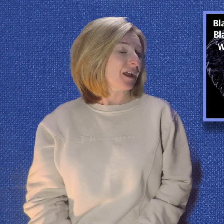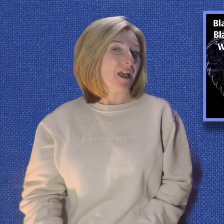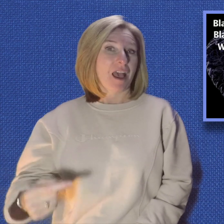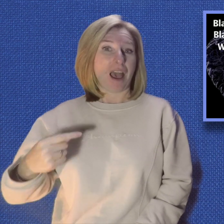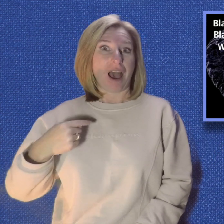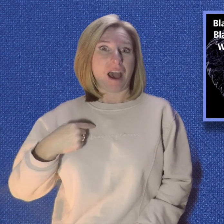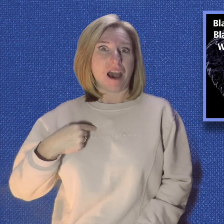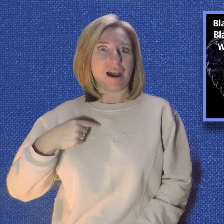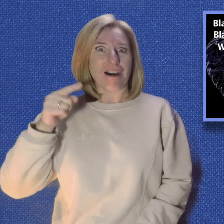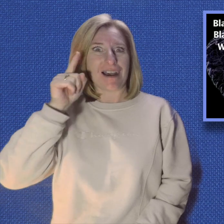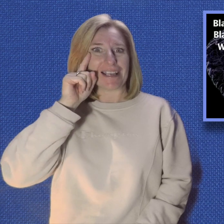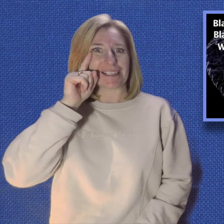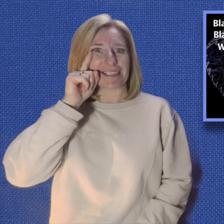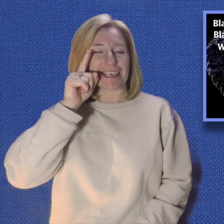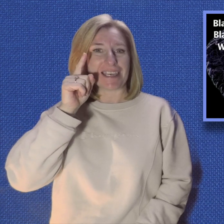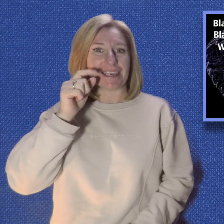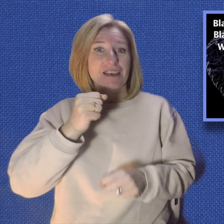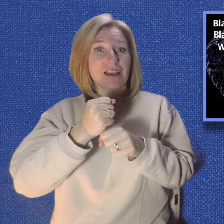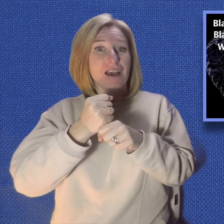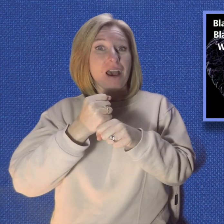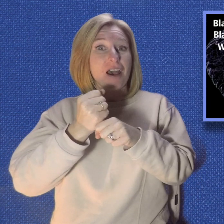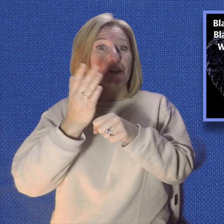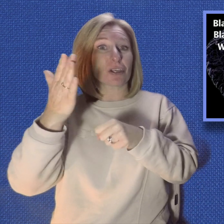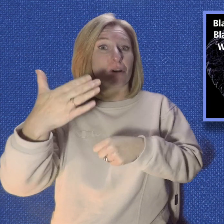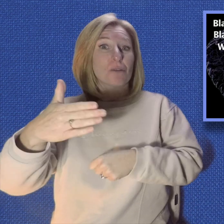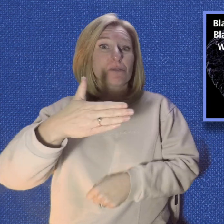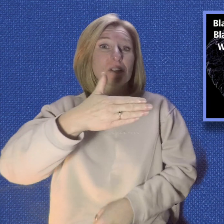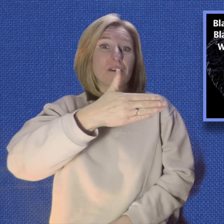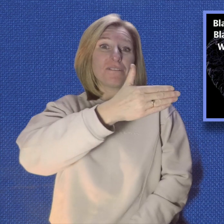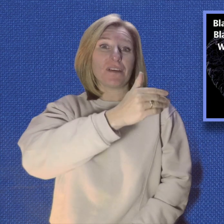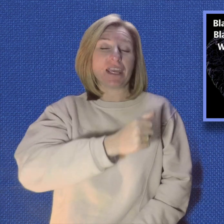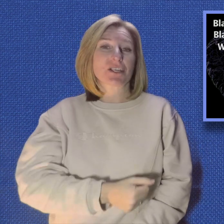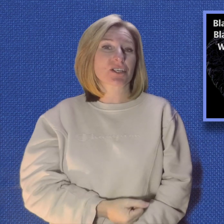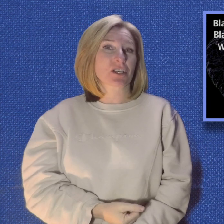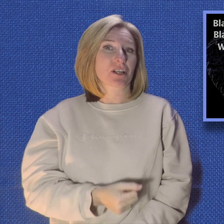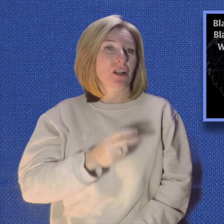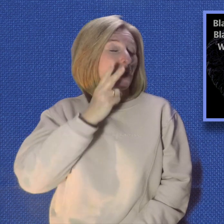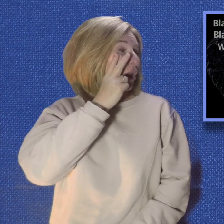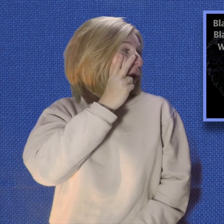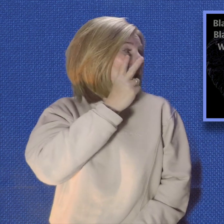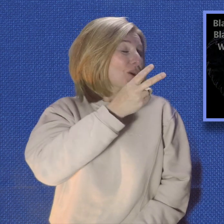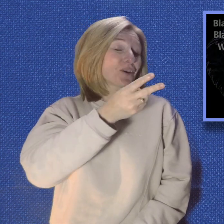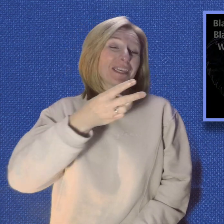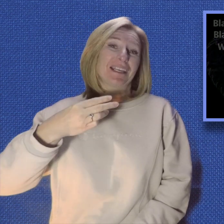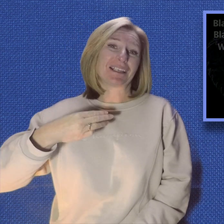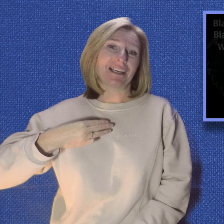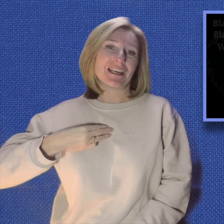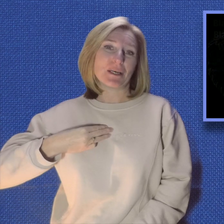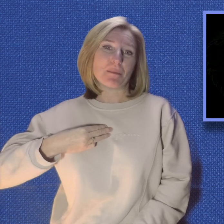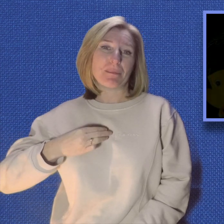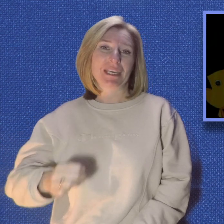I see a gold fish looking at me.